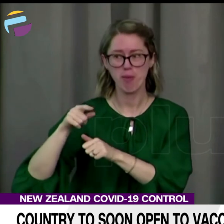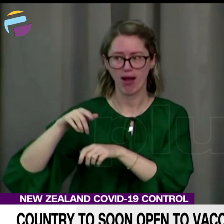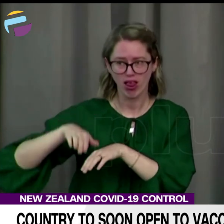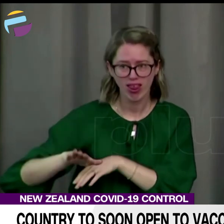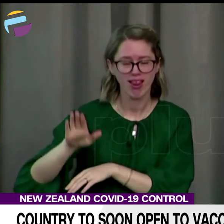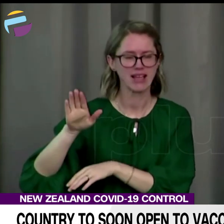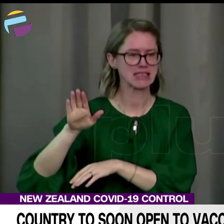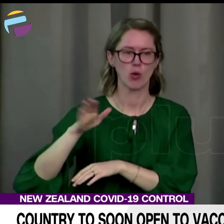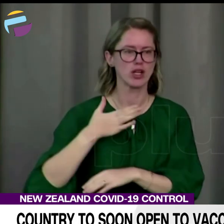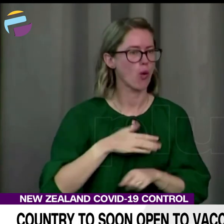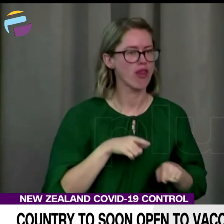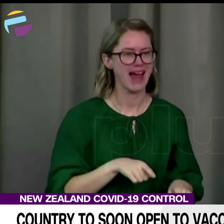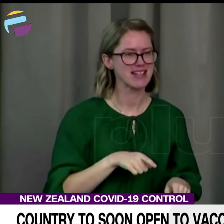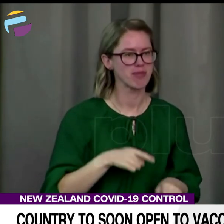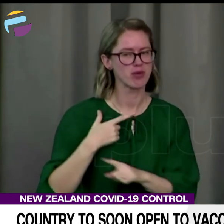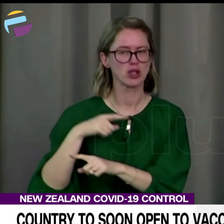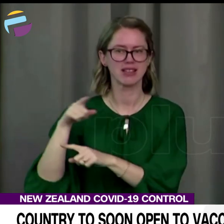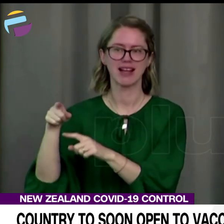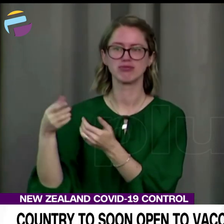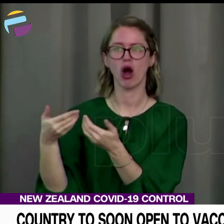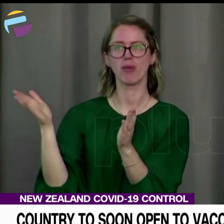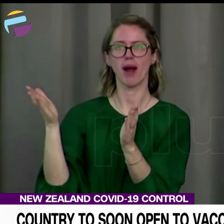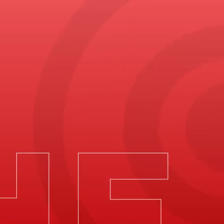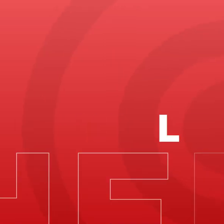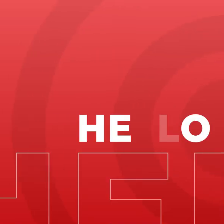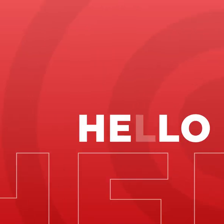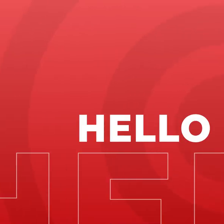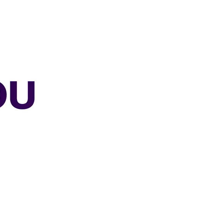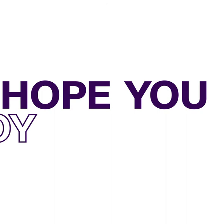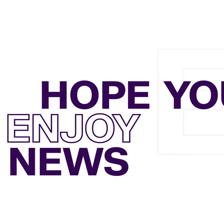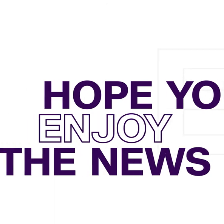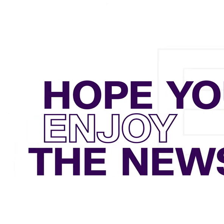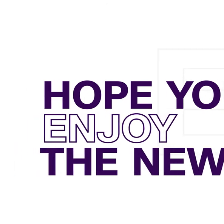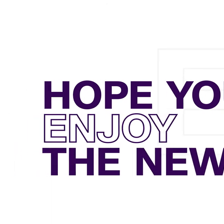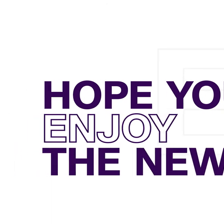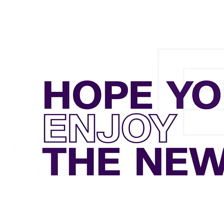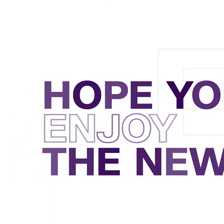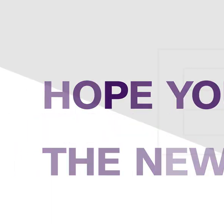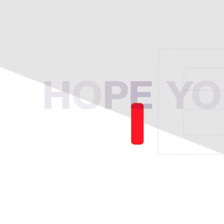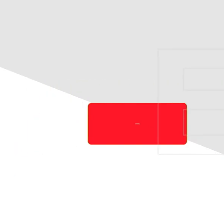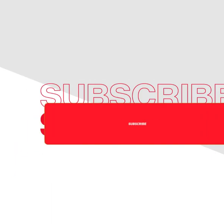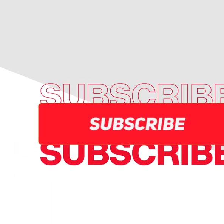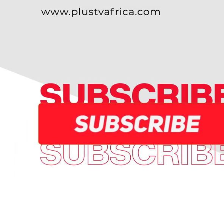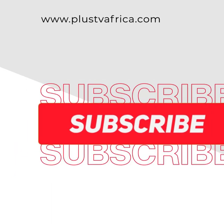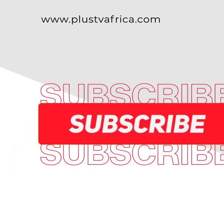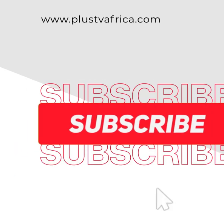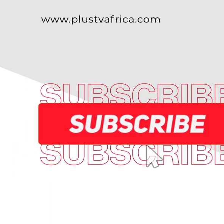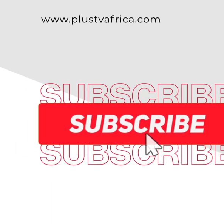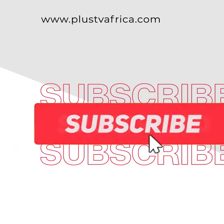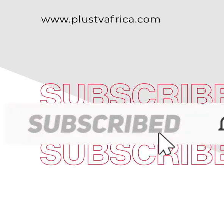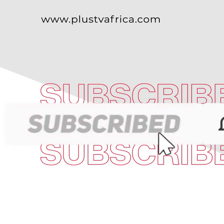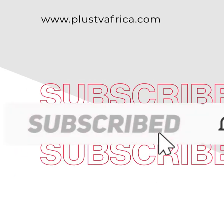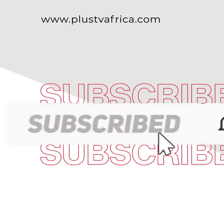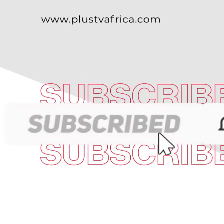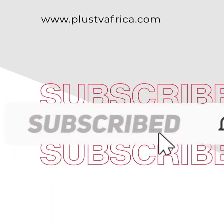rise again after relaxing their settings and opening their borders. Hello. Hope you enjoyed the news. Please do subscribe to